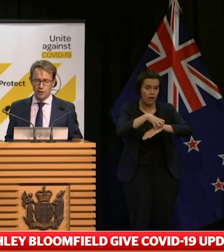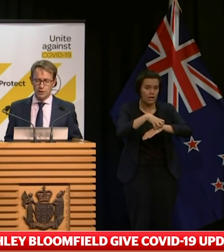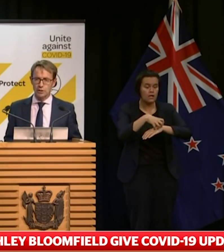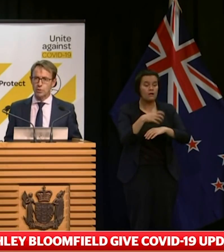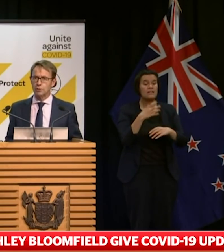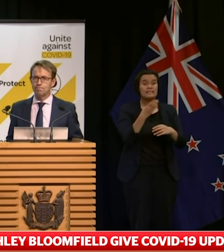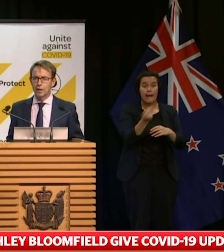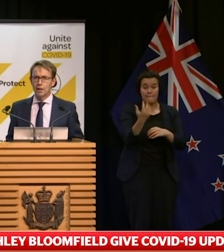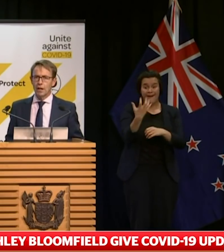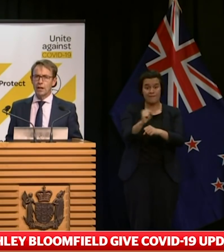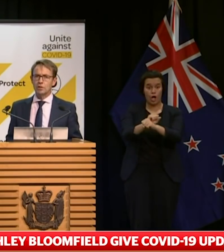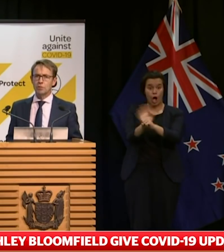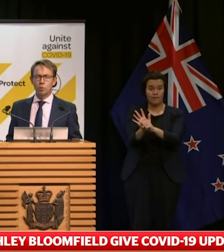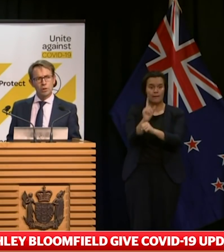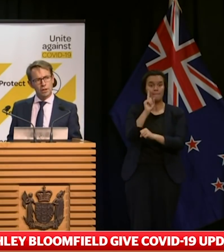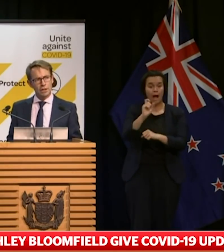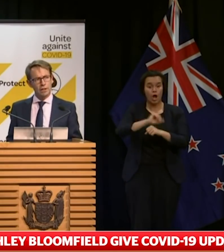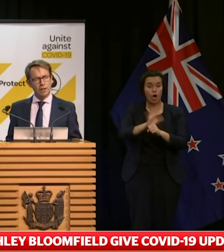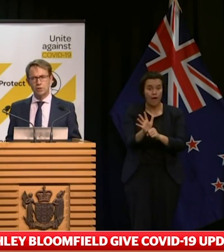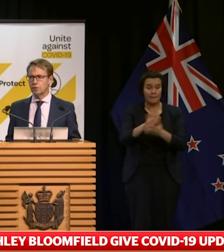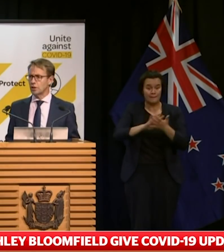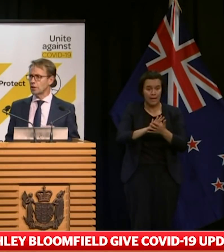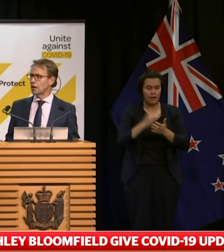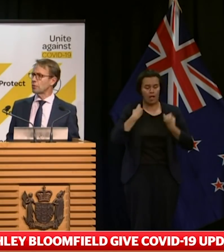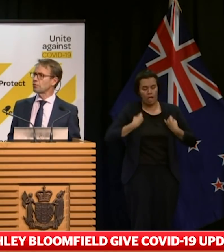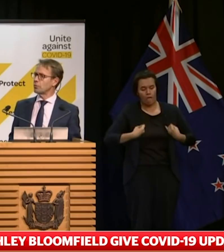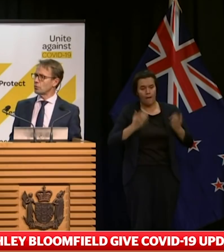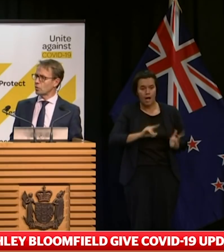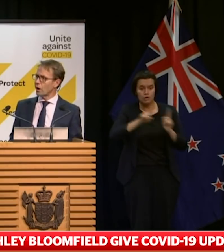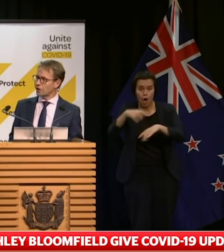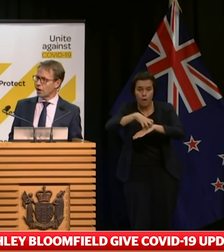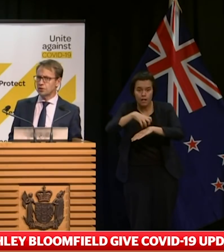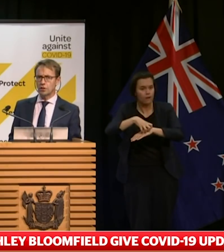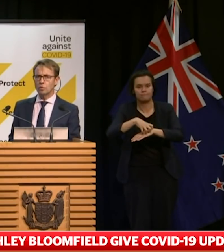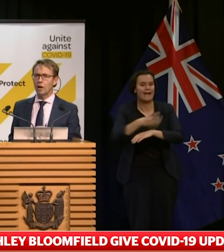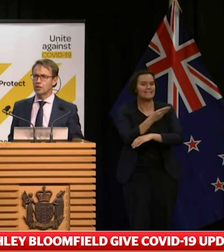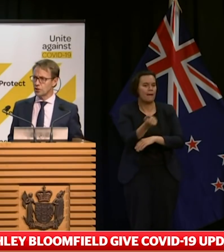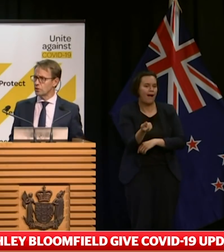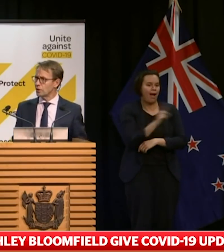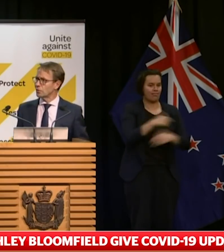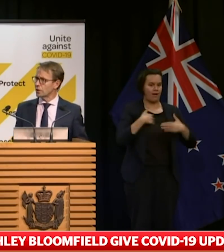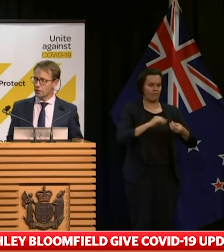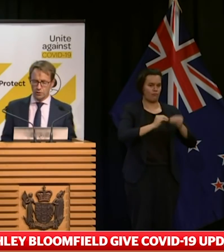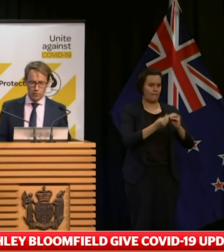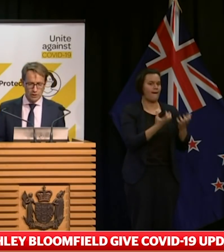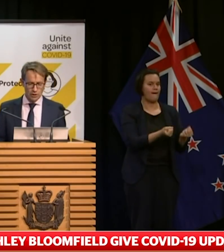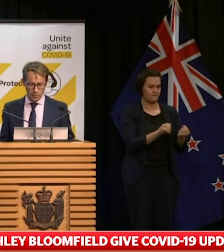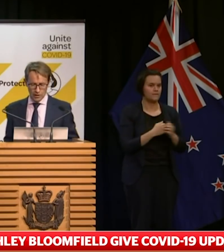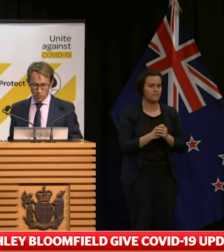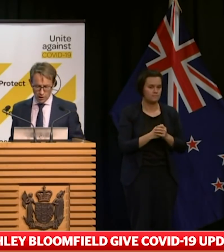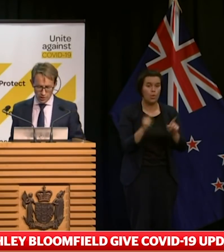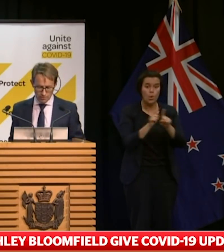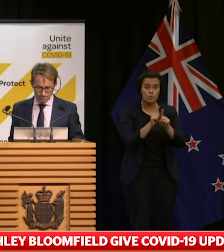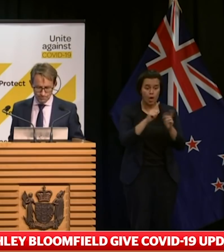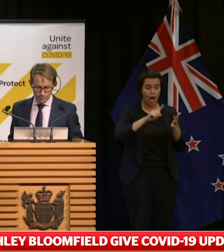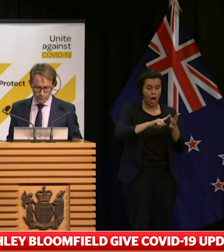of COVID-19 as well. And importantly, as you've seen, the number of people requiring ICU or HDU level care has really